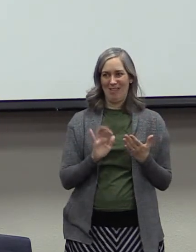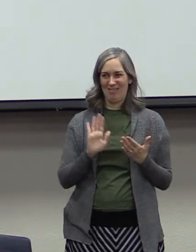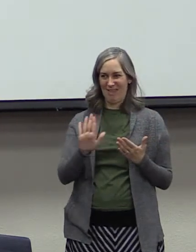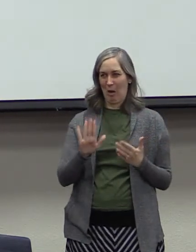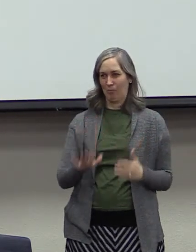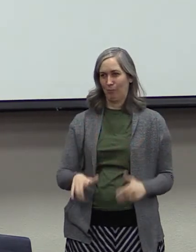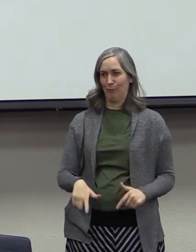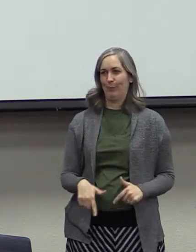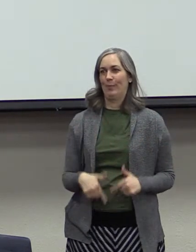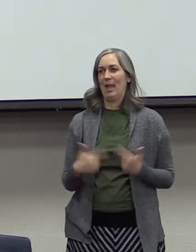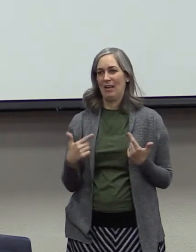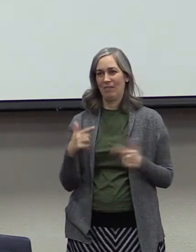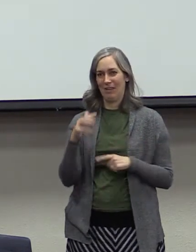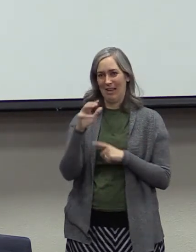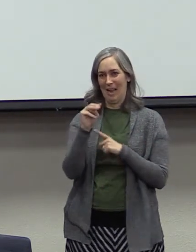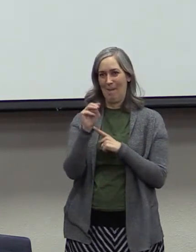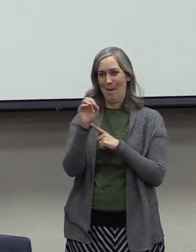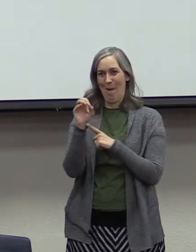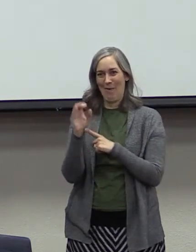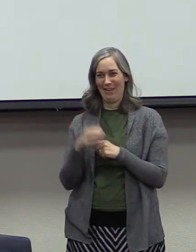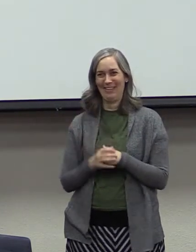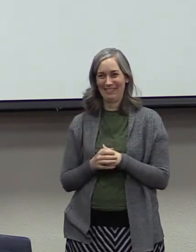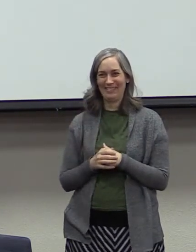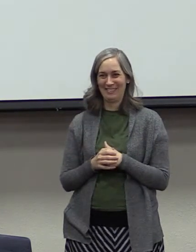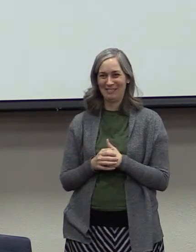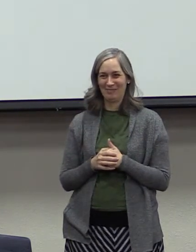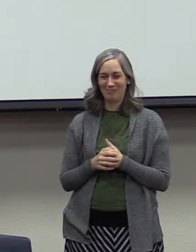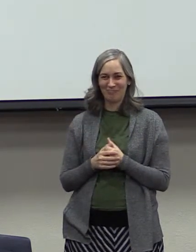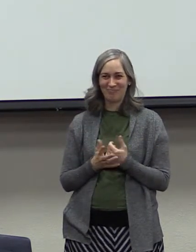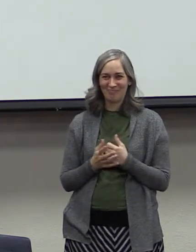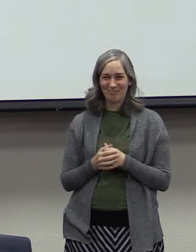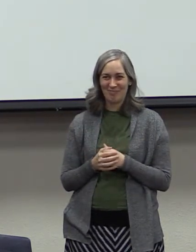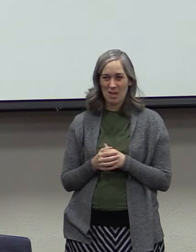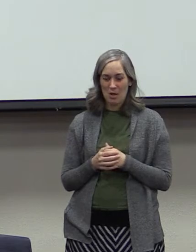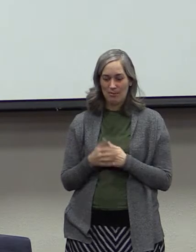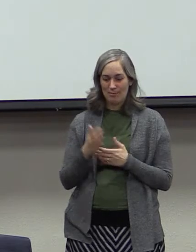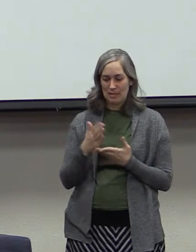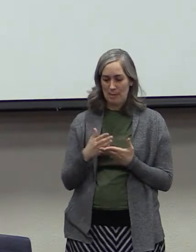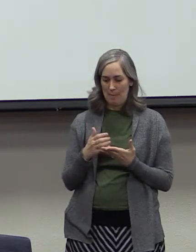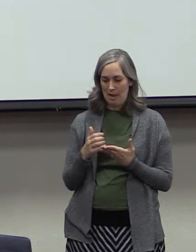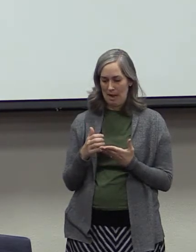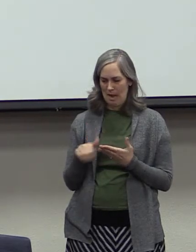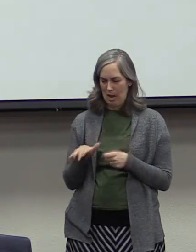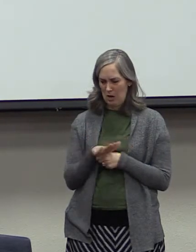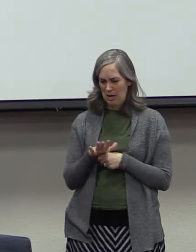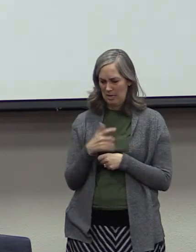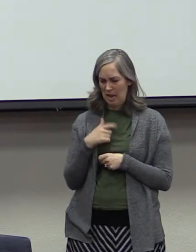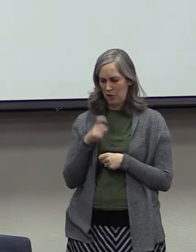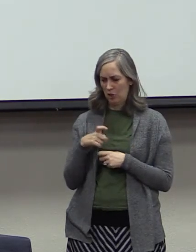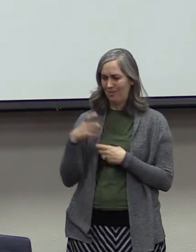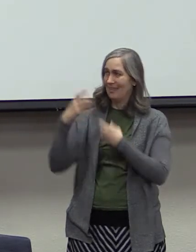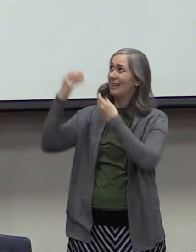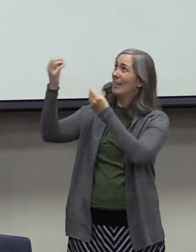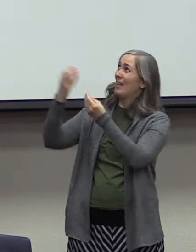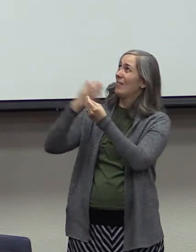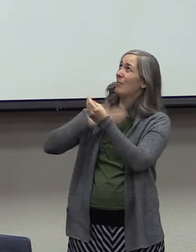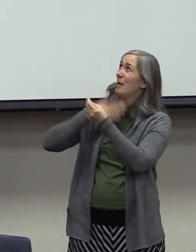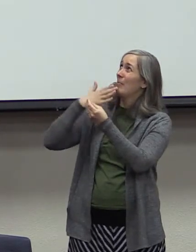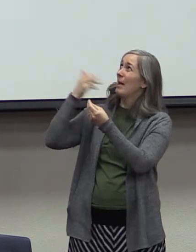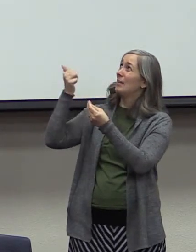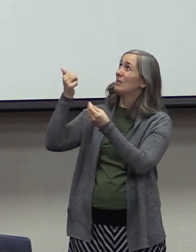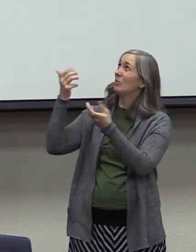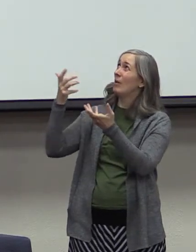lives. So, as we wrap this up, some areas that I should give Jesus my best in